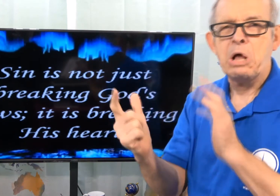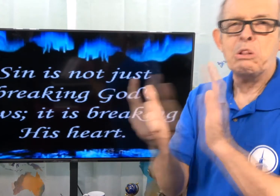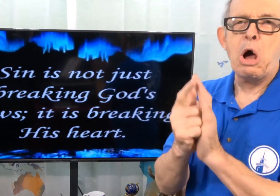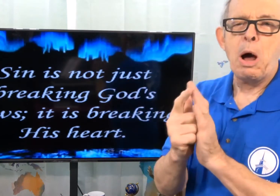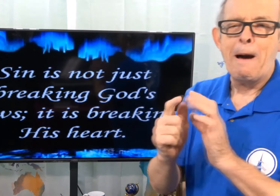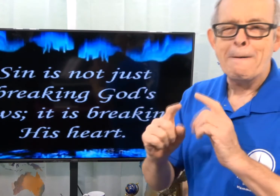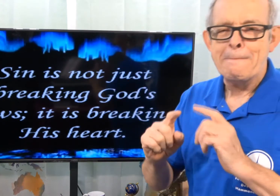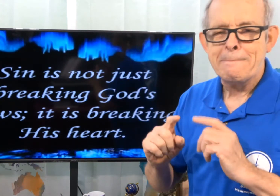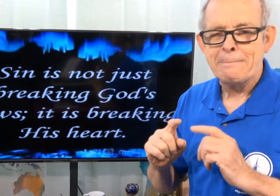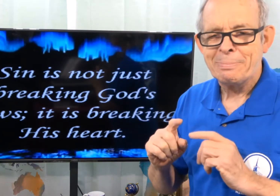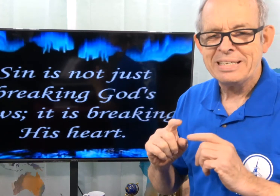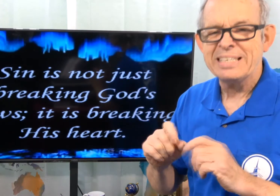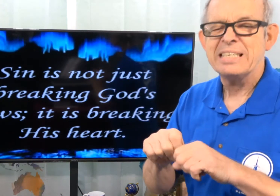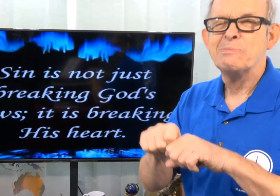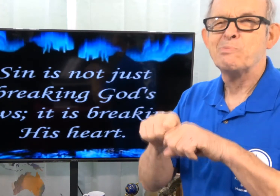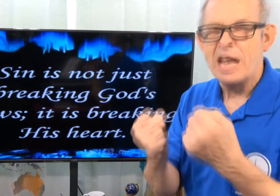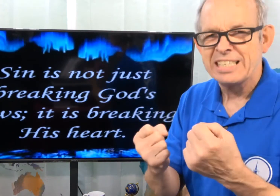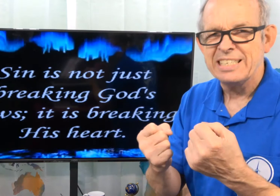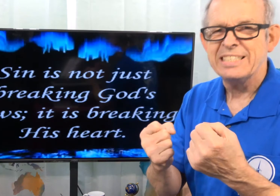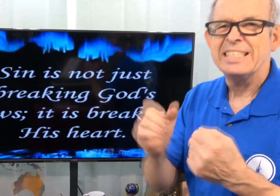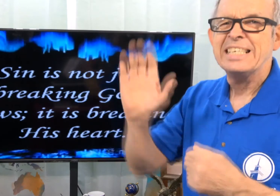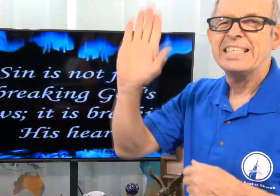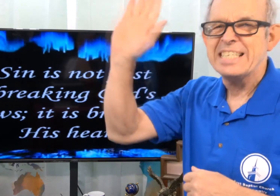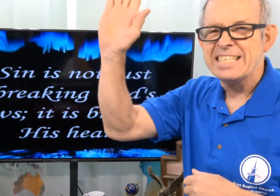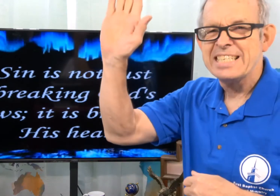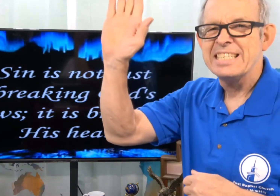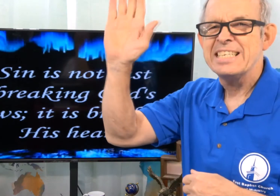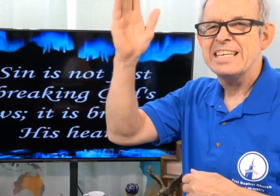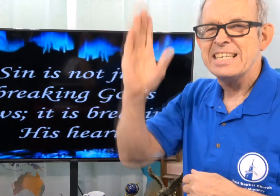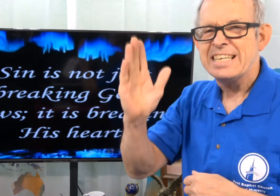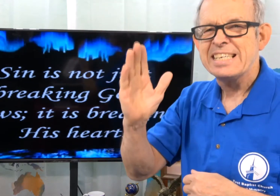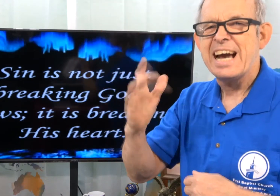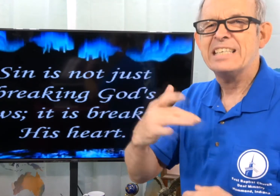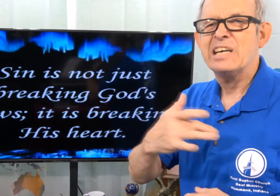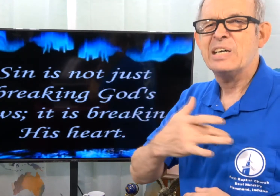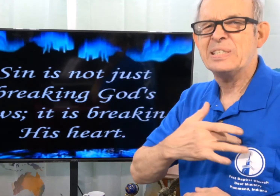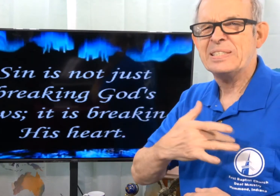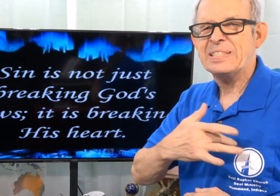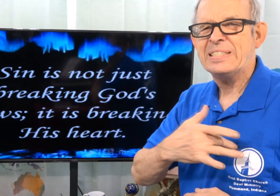law. It's breaking his God.